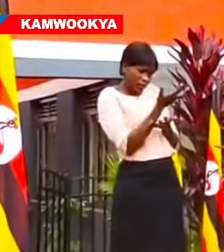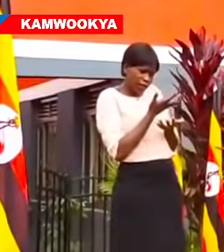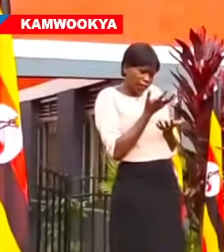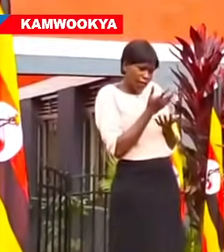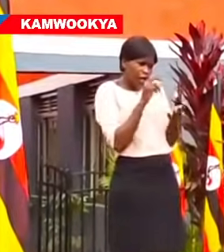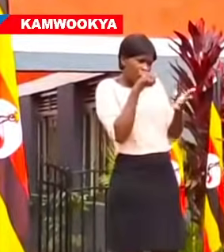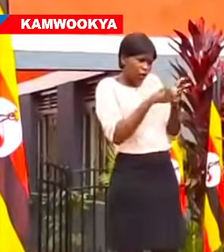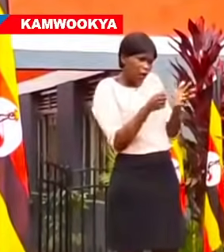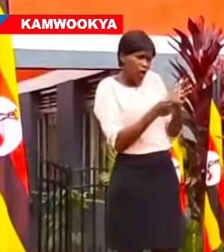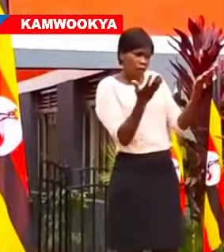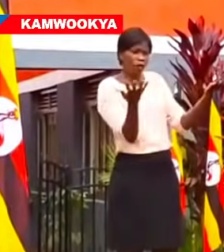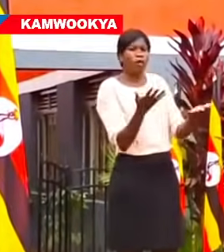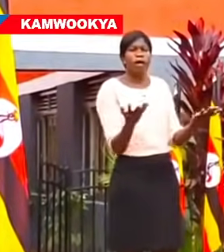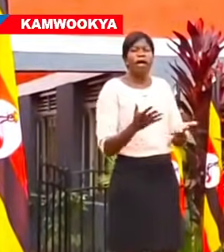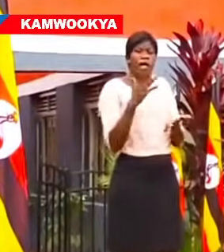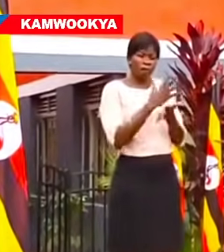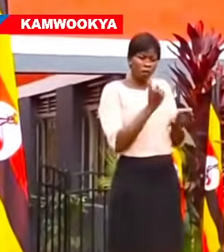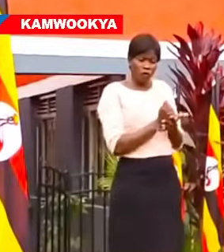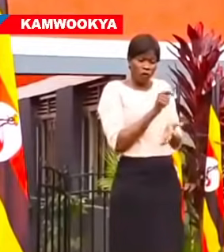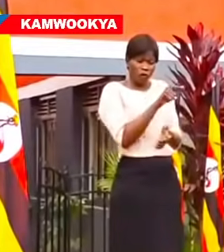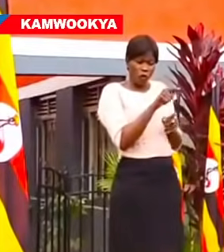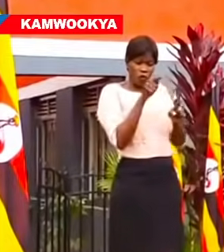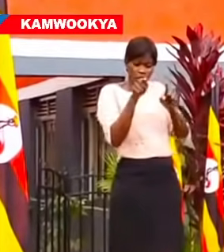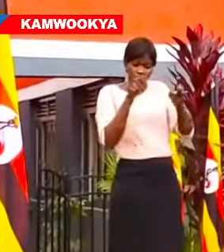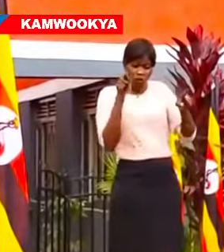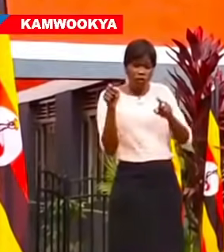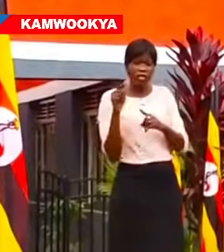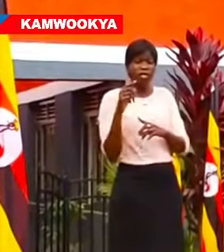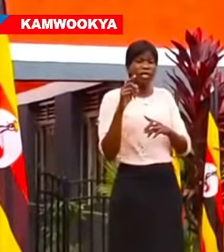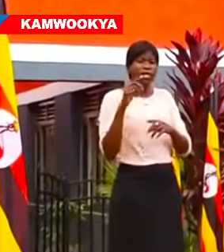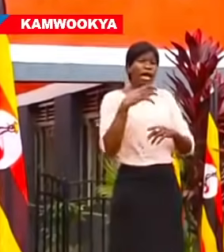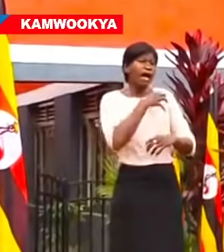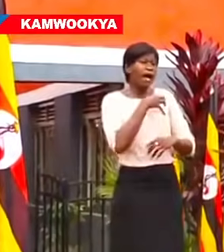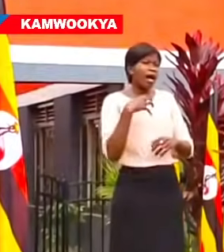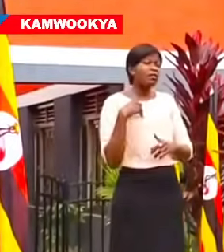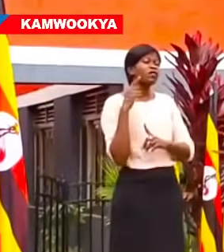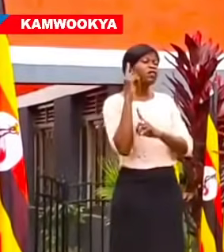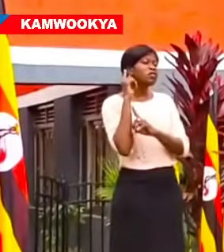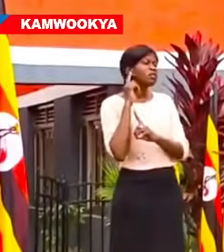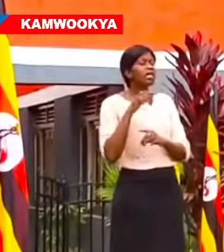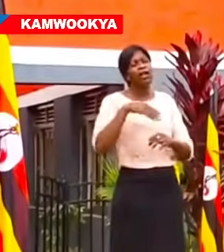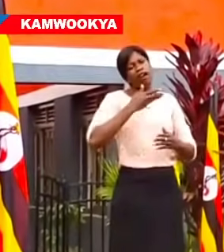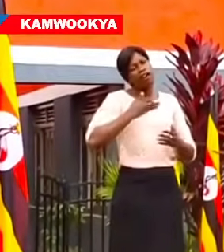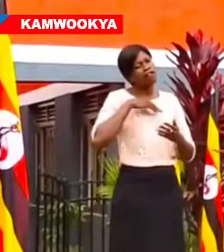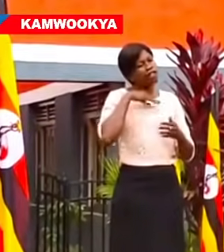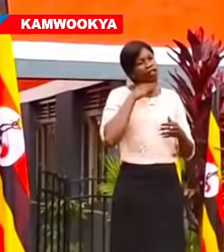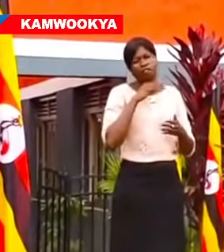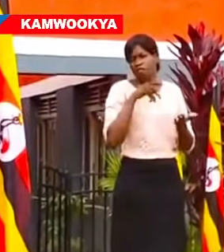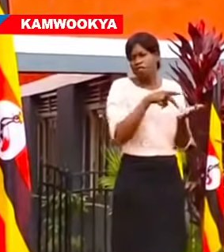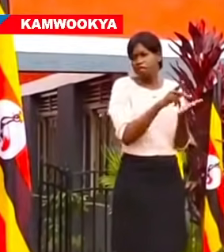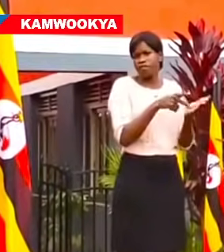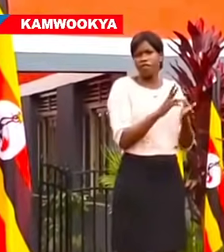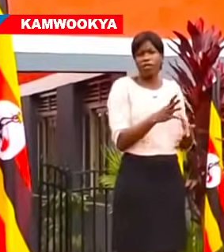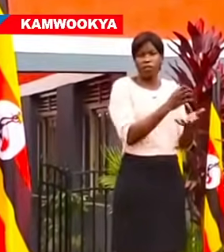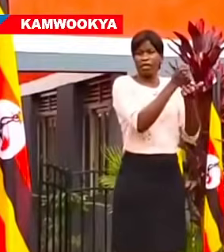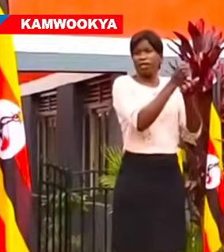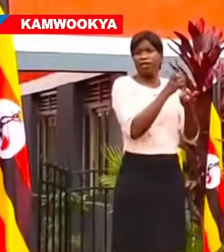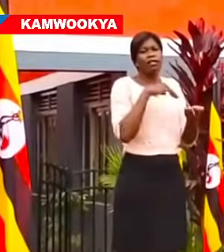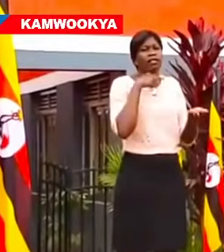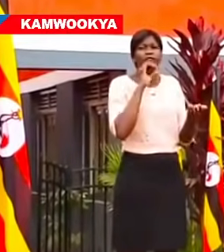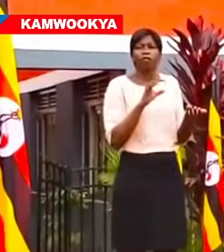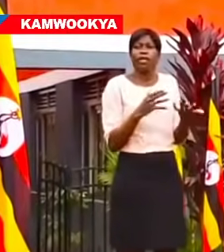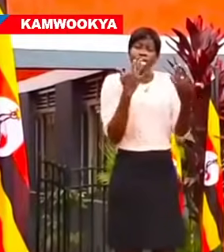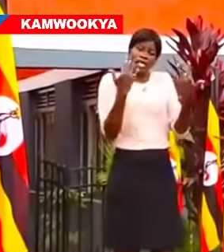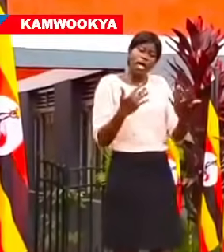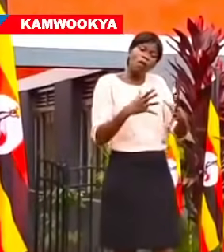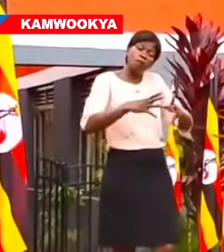elements, those particular arms of security, if you like, are not facilitated properly. So the huge budget goes to do many